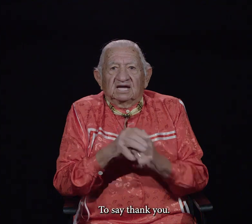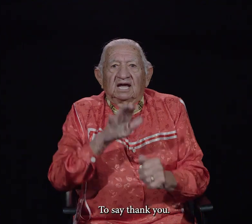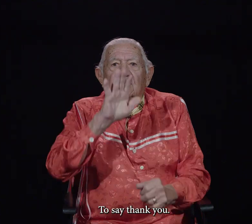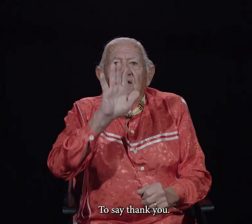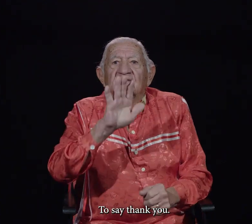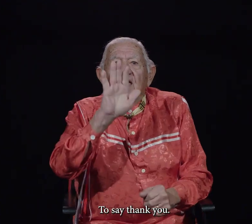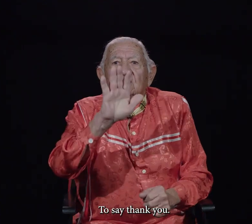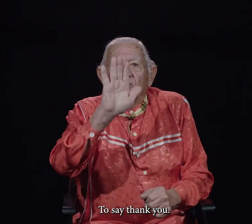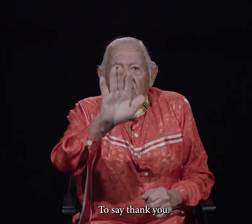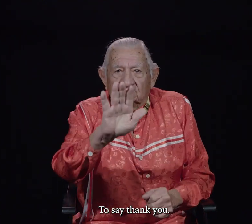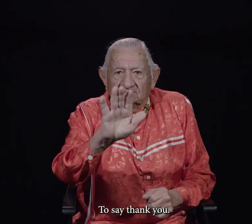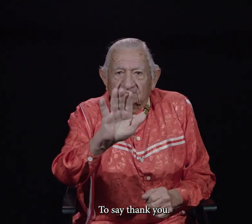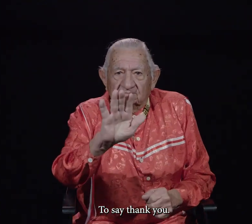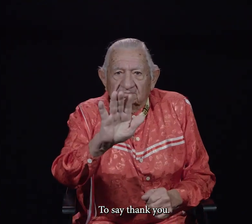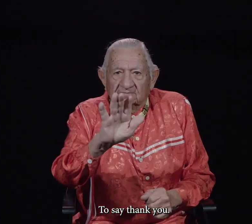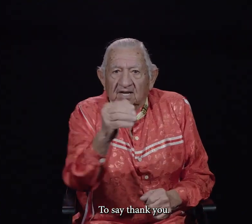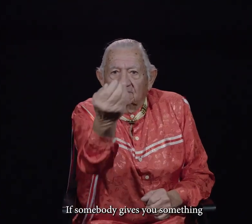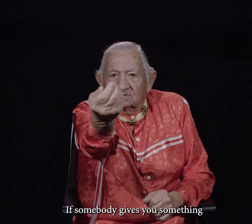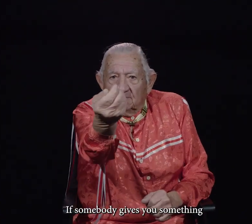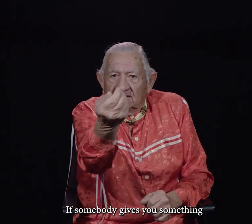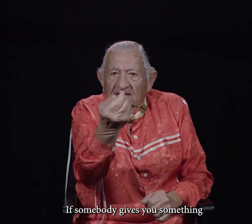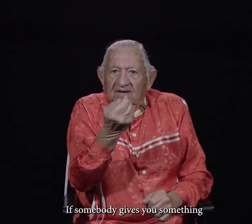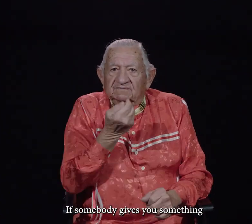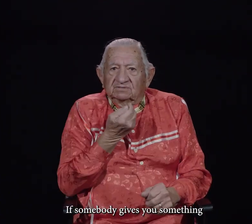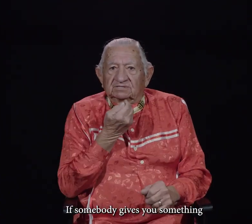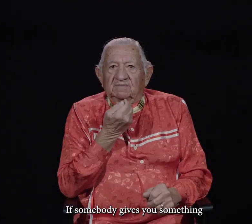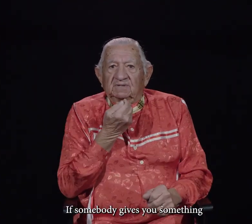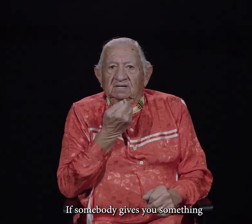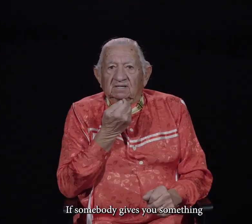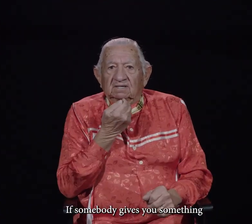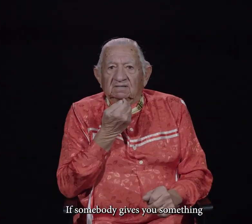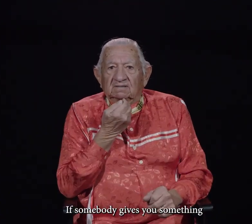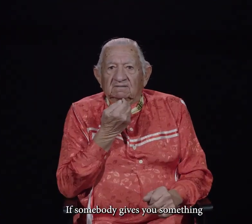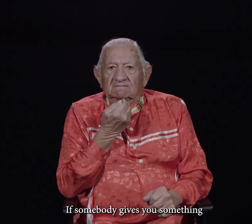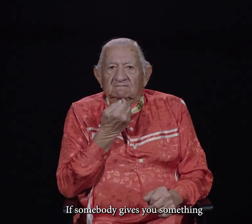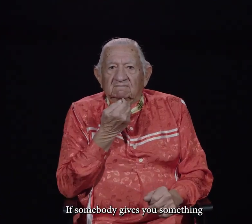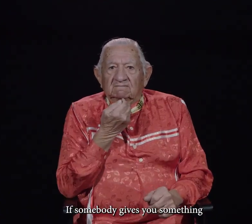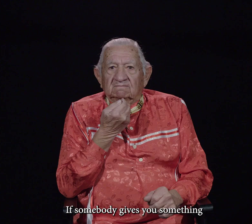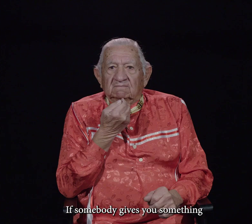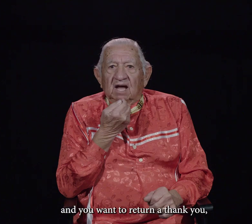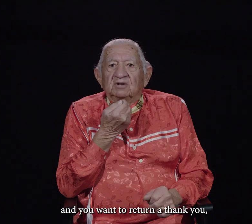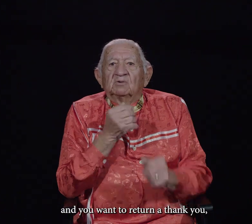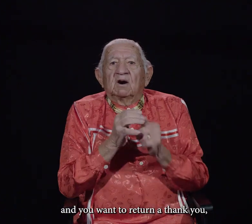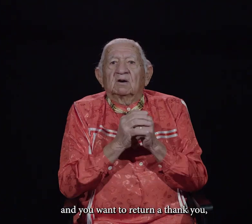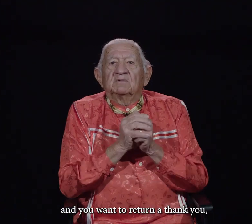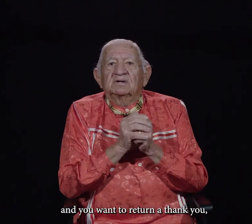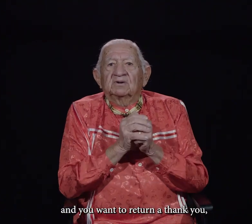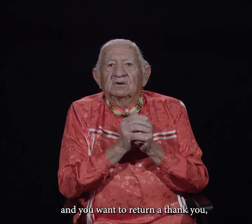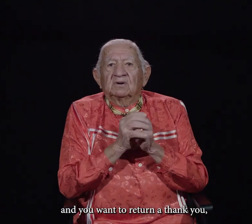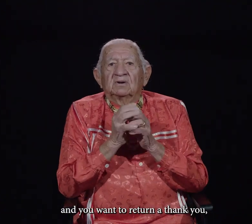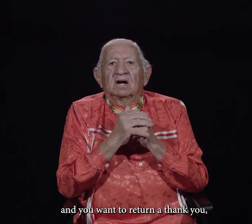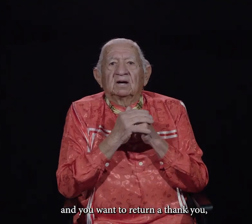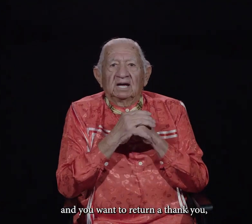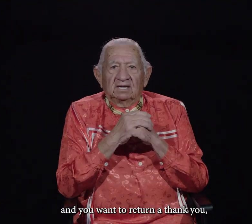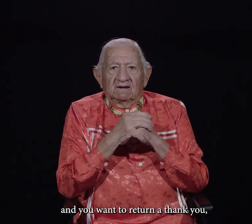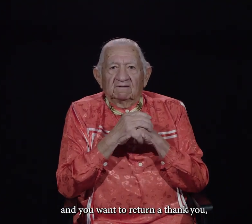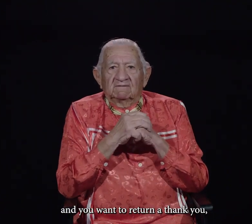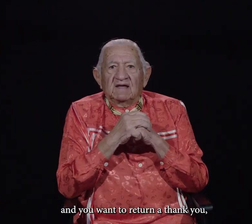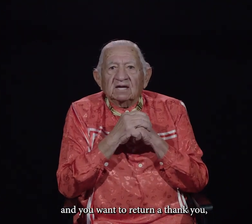say thank you. If somebody gives you something and you want to return a thank